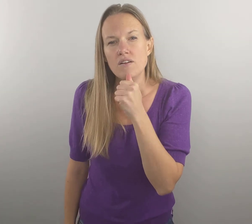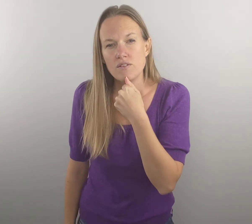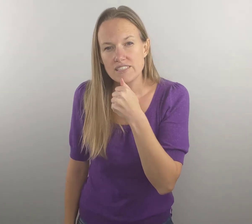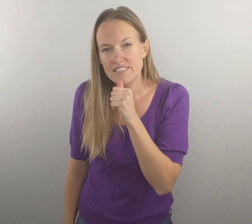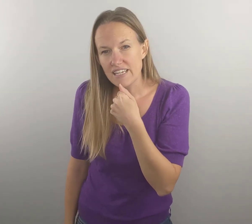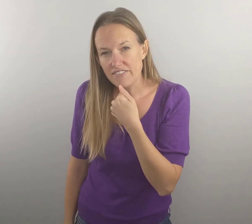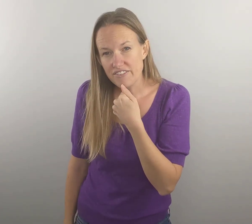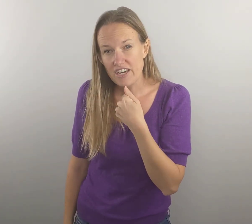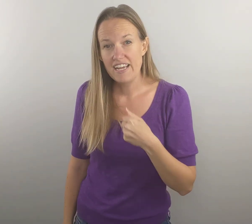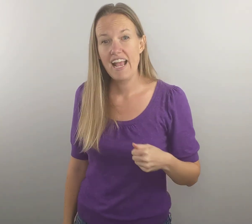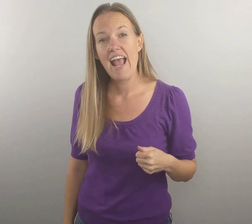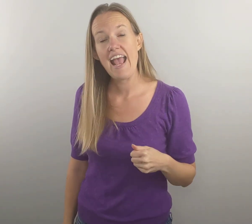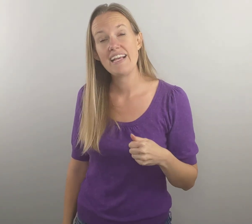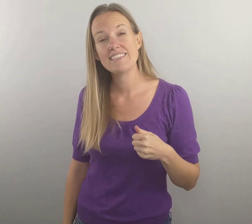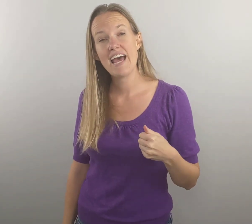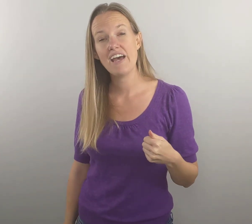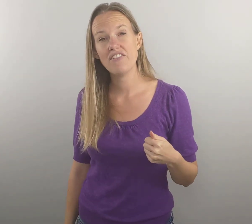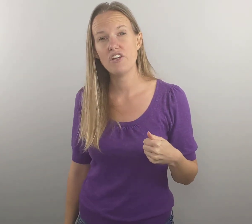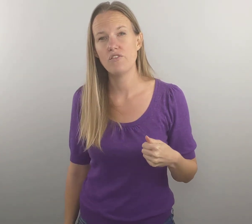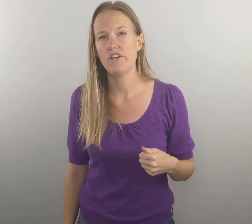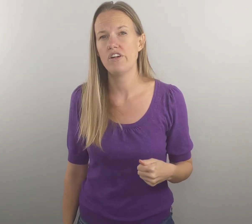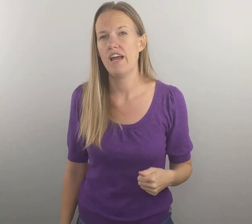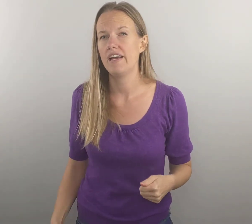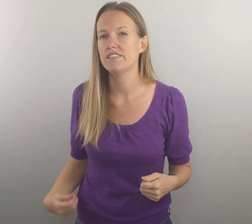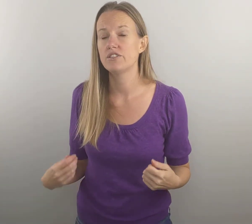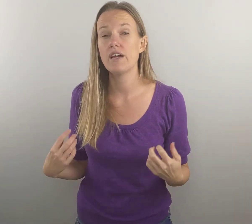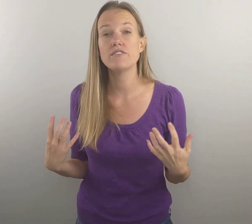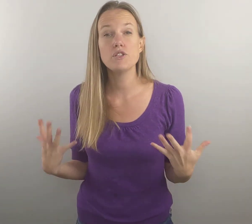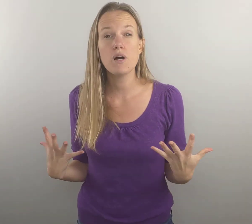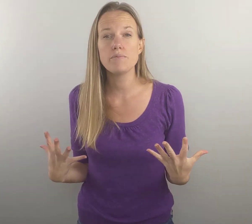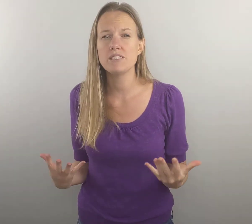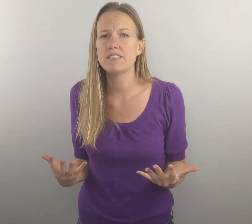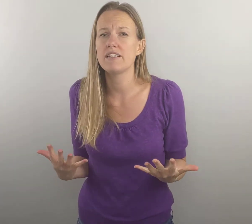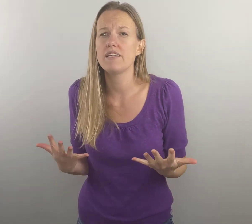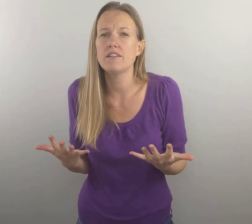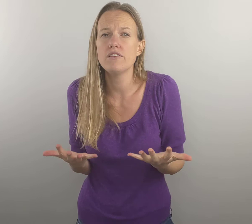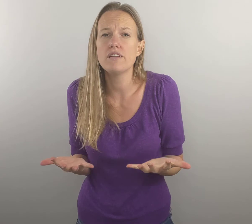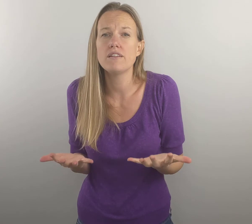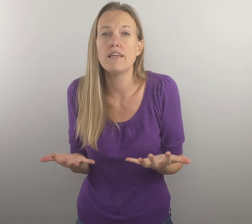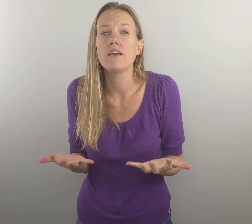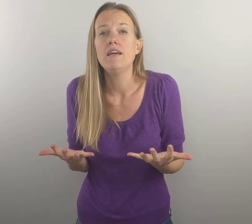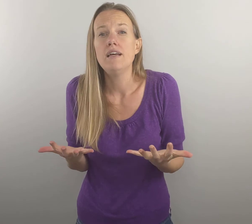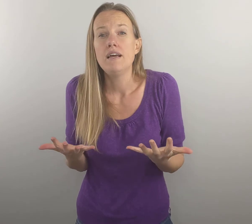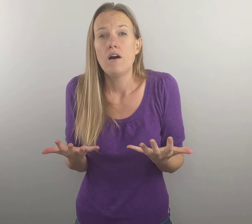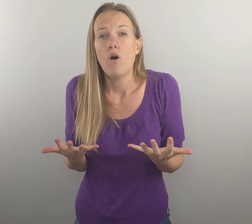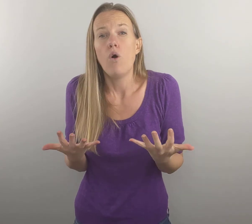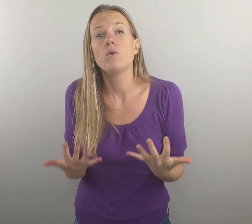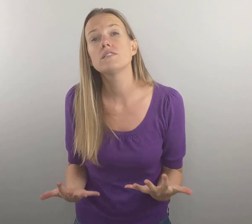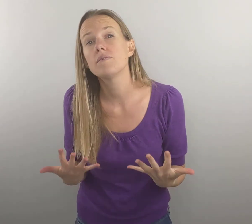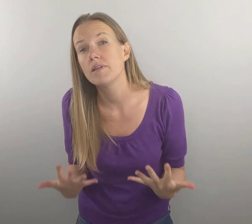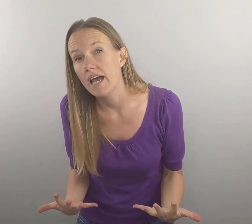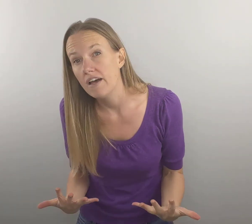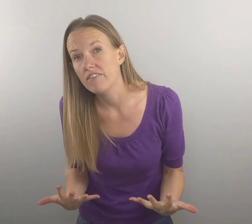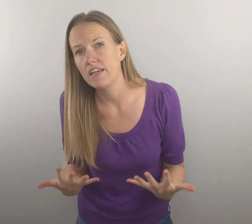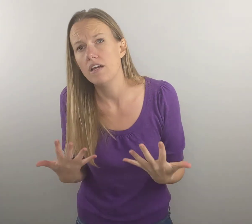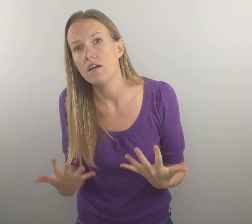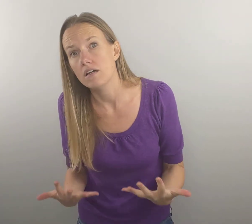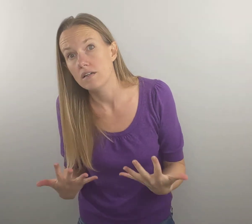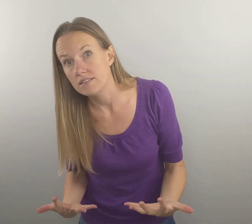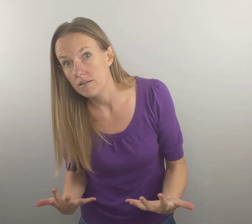When suffering hangs heavy over your head. So you have 2 options there. Either you can like hold something heavy, something